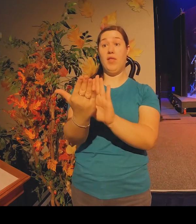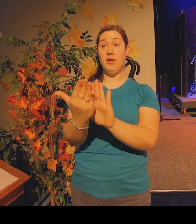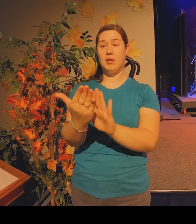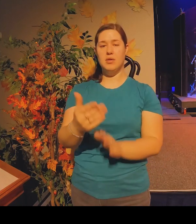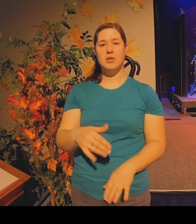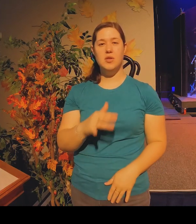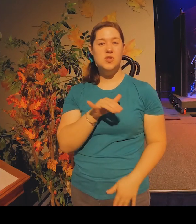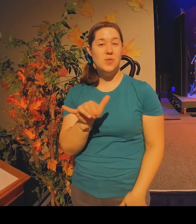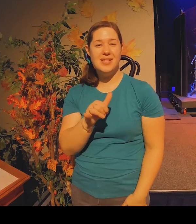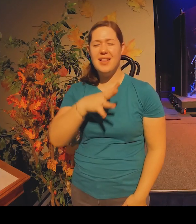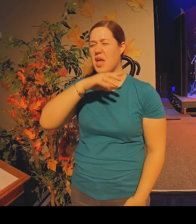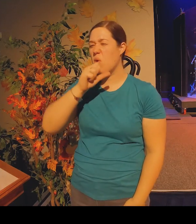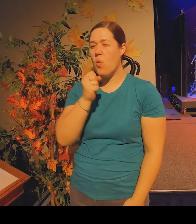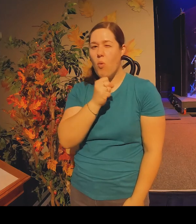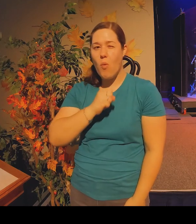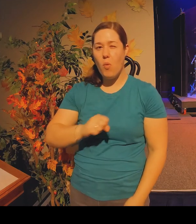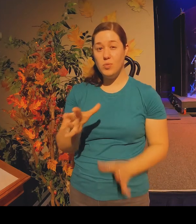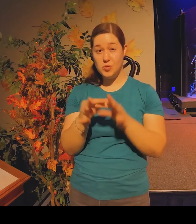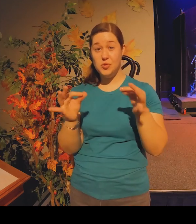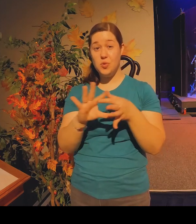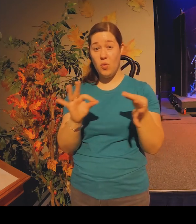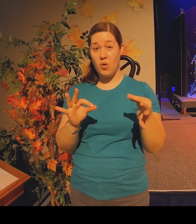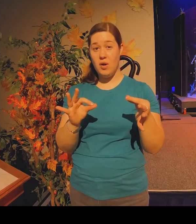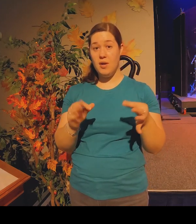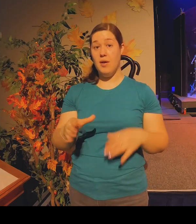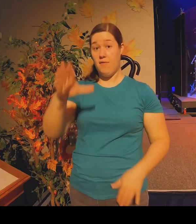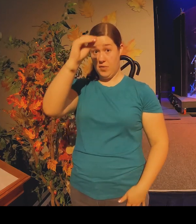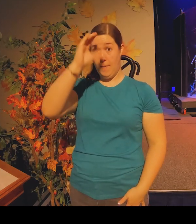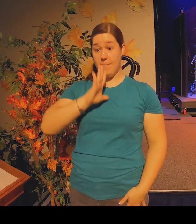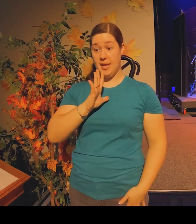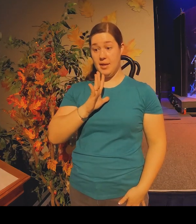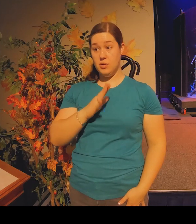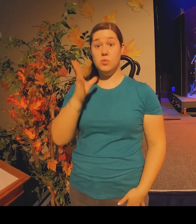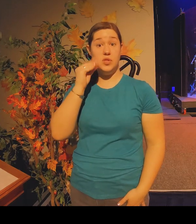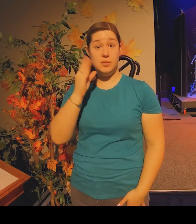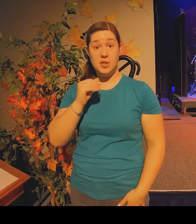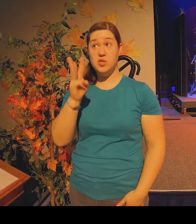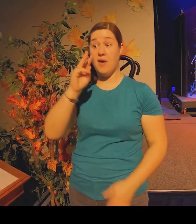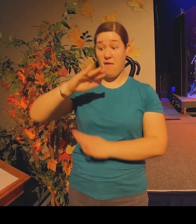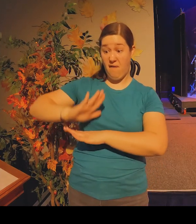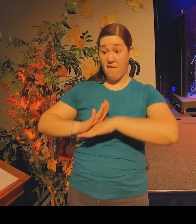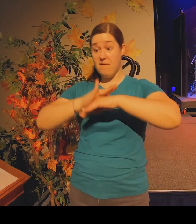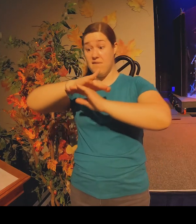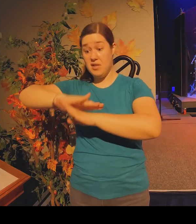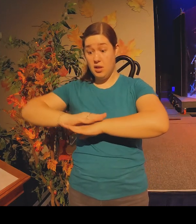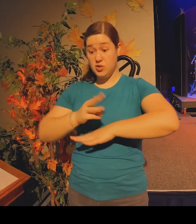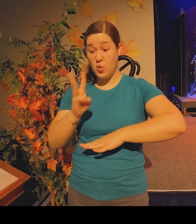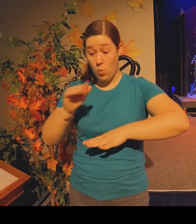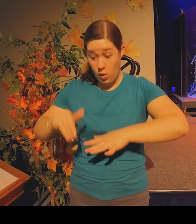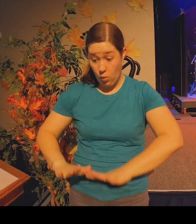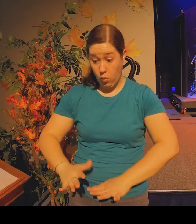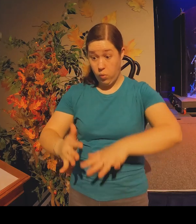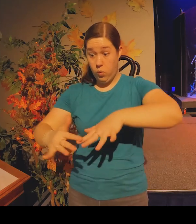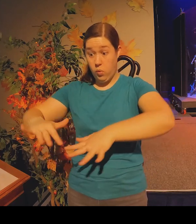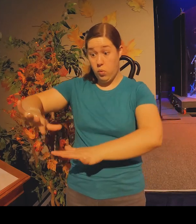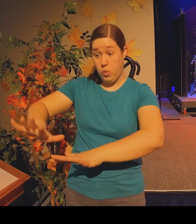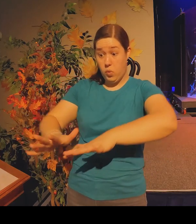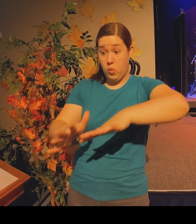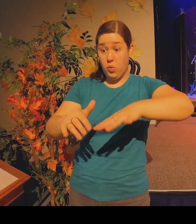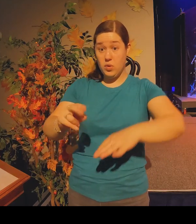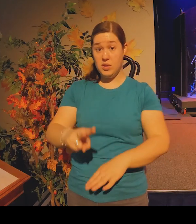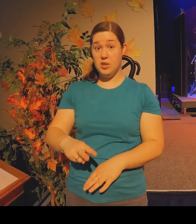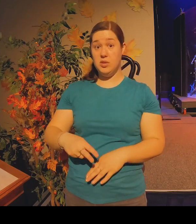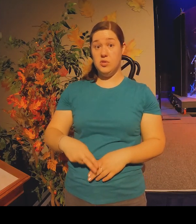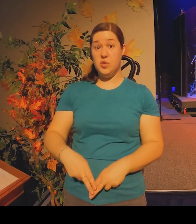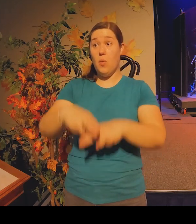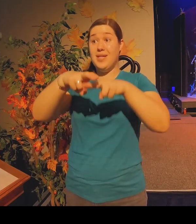flood, and the water was rising, and it was on the roof of his house, and he prayed for God to rescue him. And along came a